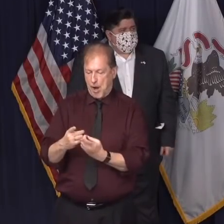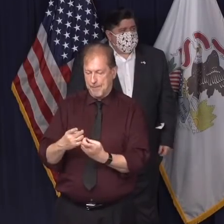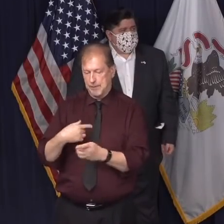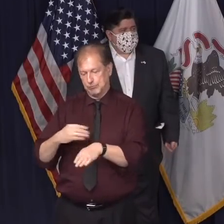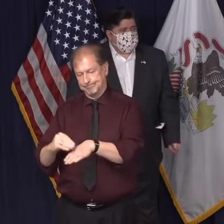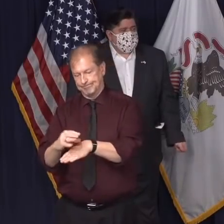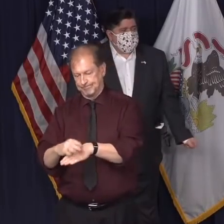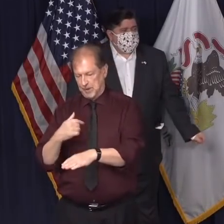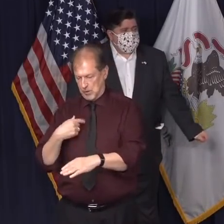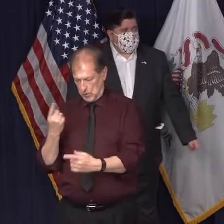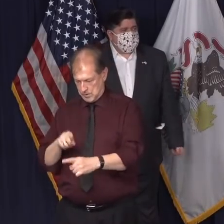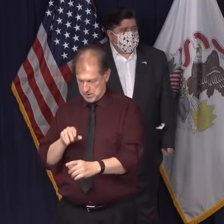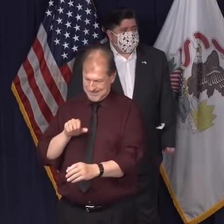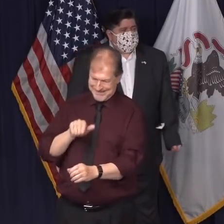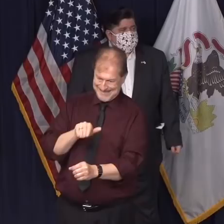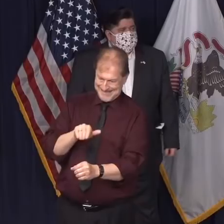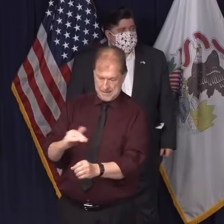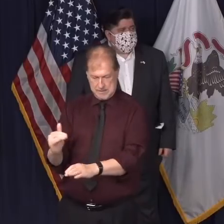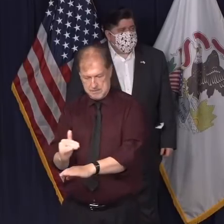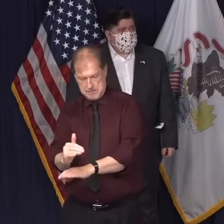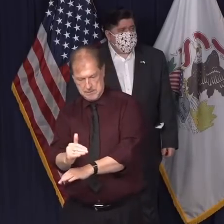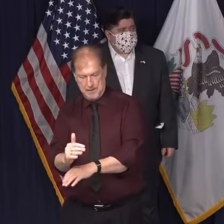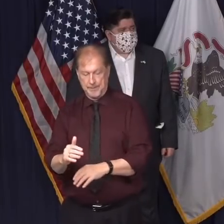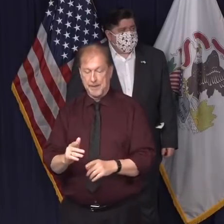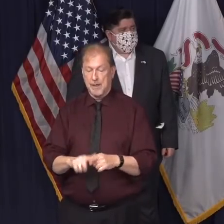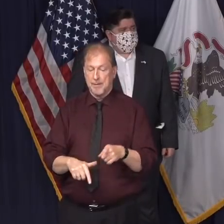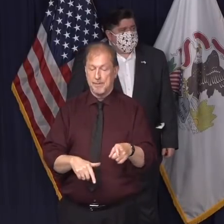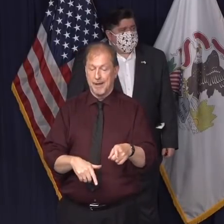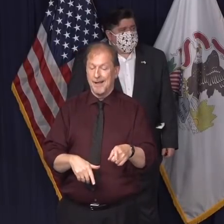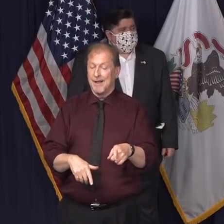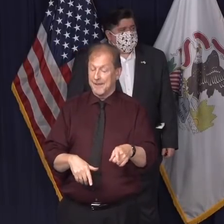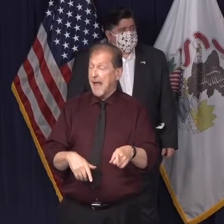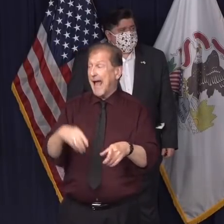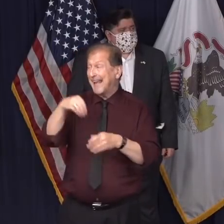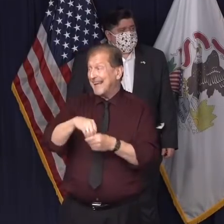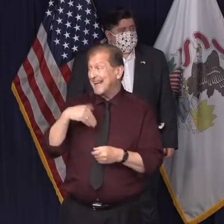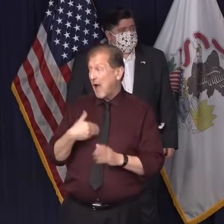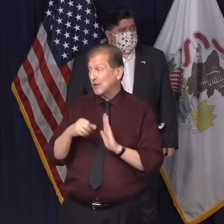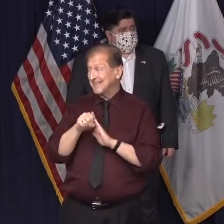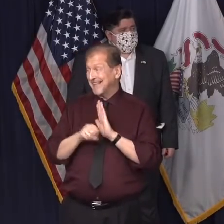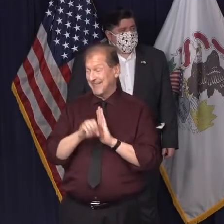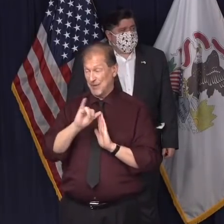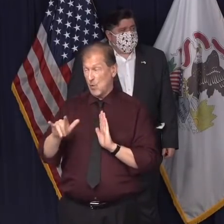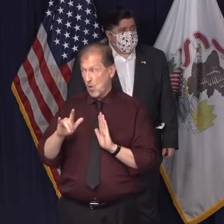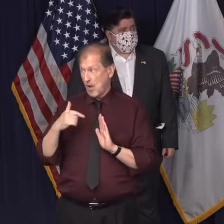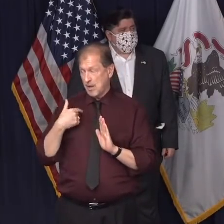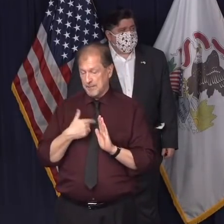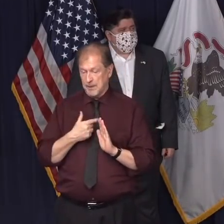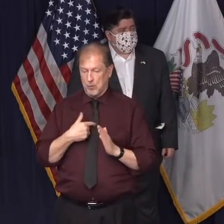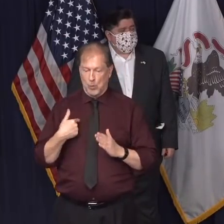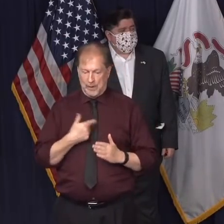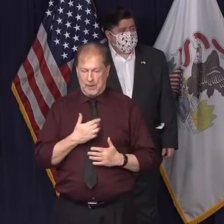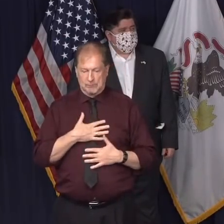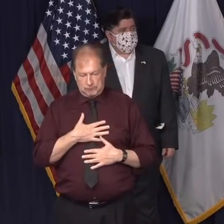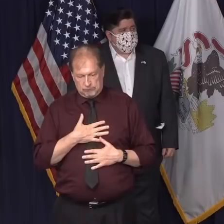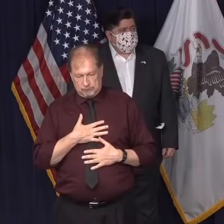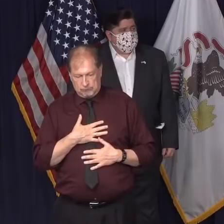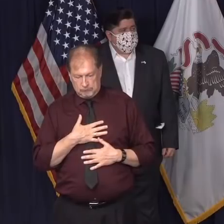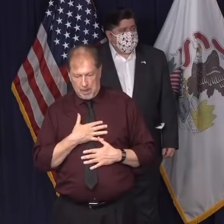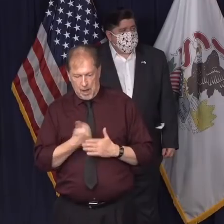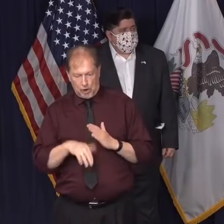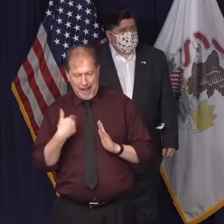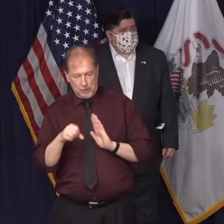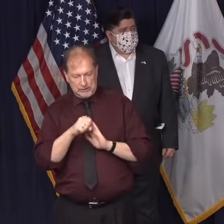know, obviously anything that happens within our state affects all the residents of the state in terms of the